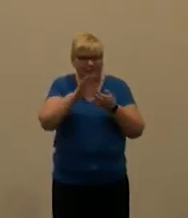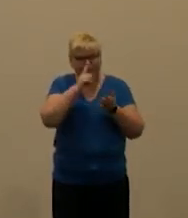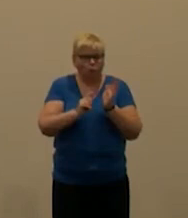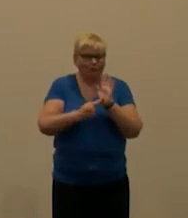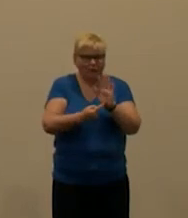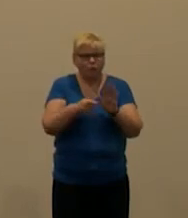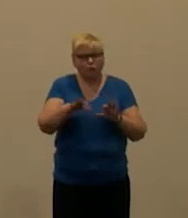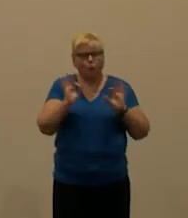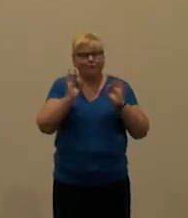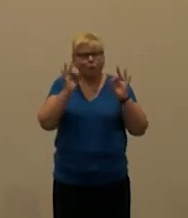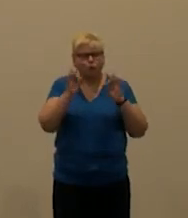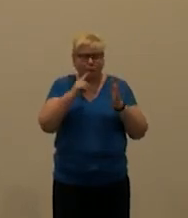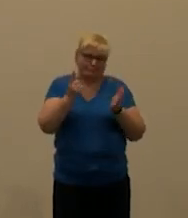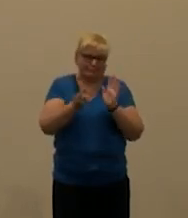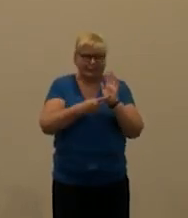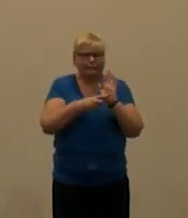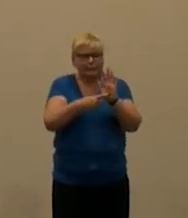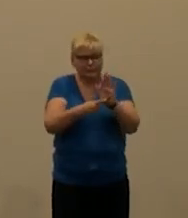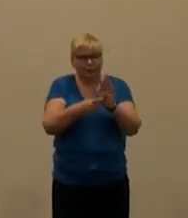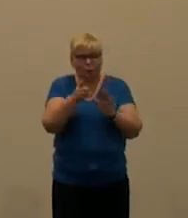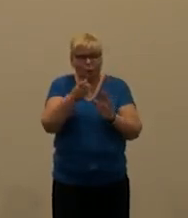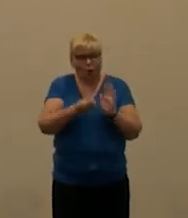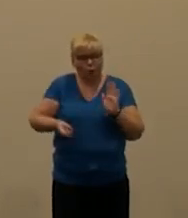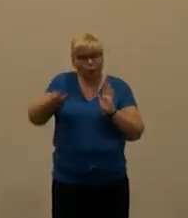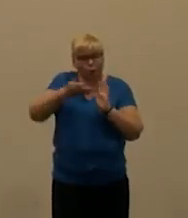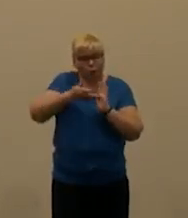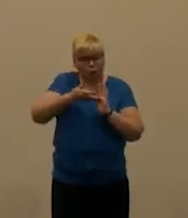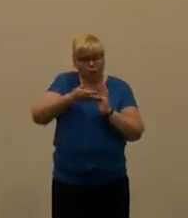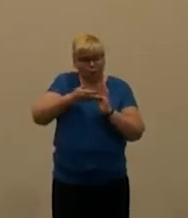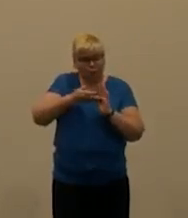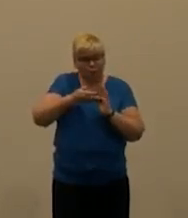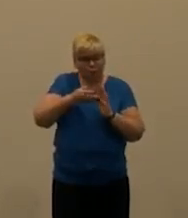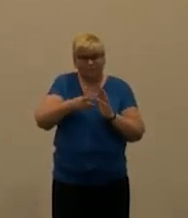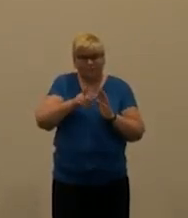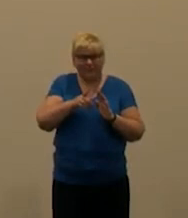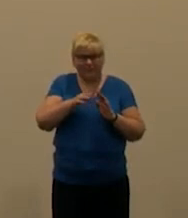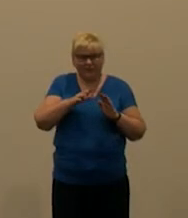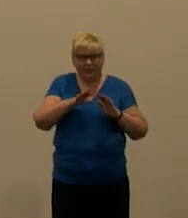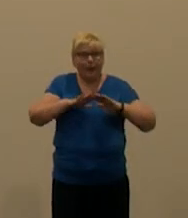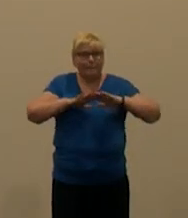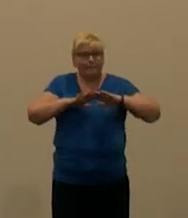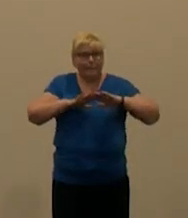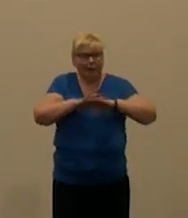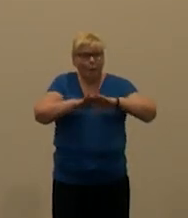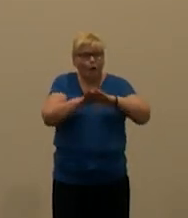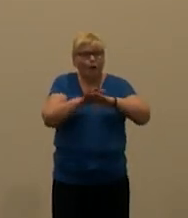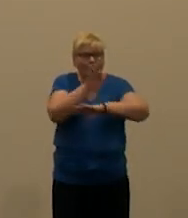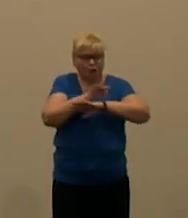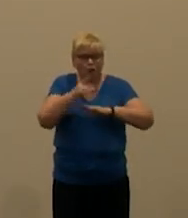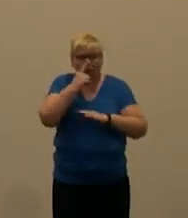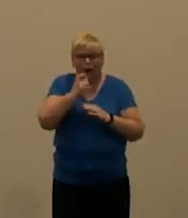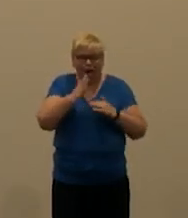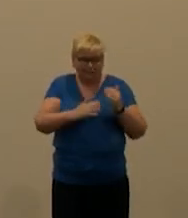official statement, and on top to this statement, it's an hub-and-spoke network architecture, so you can build